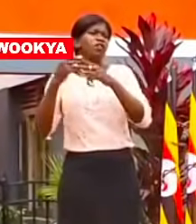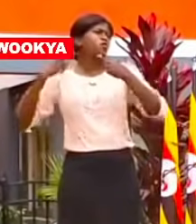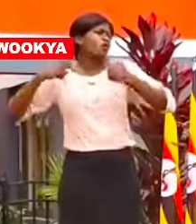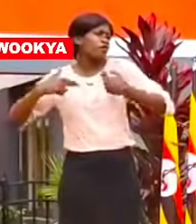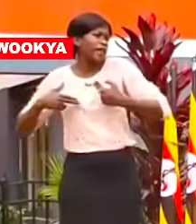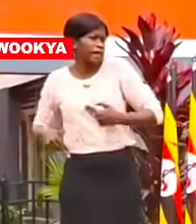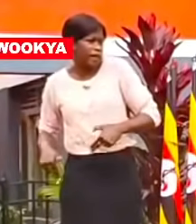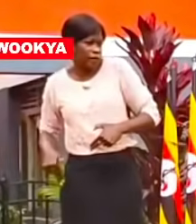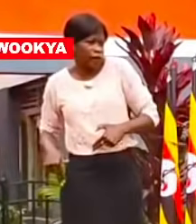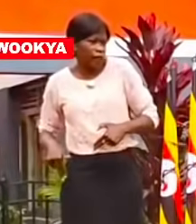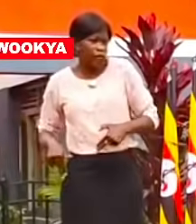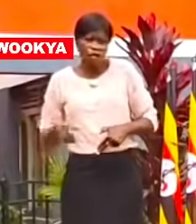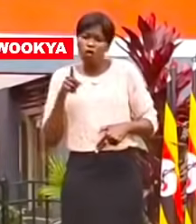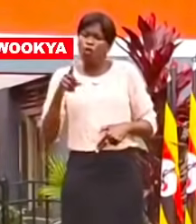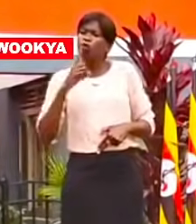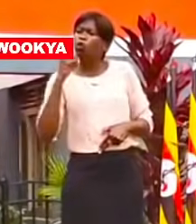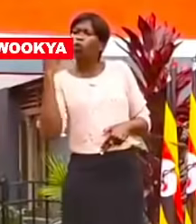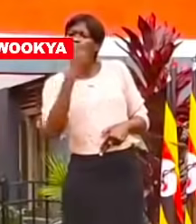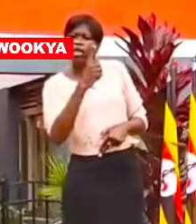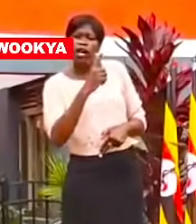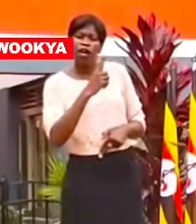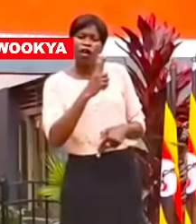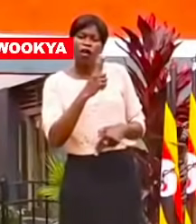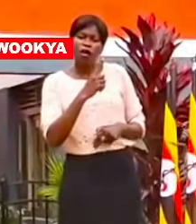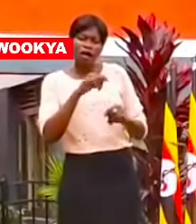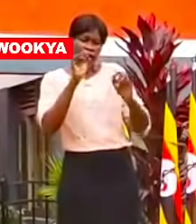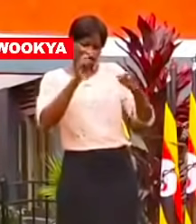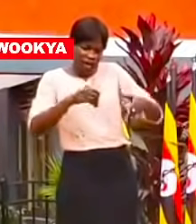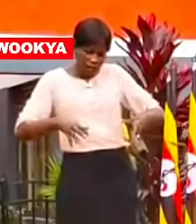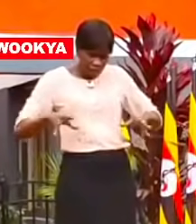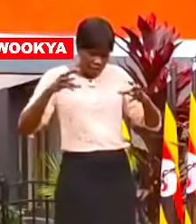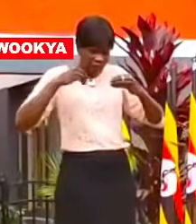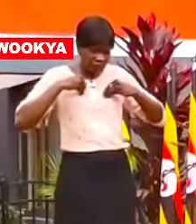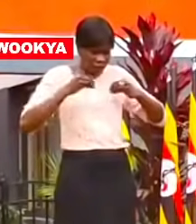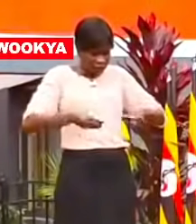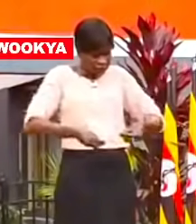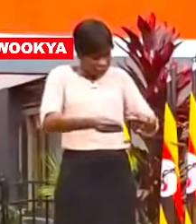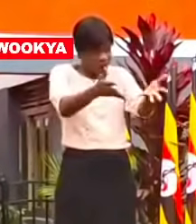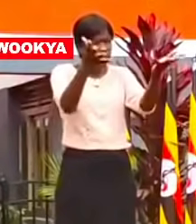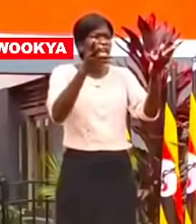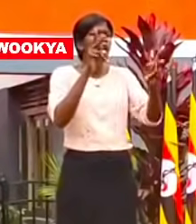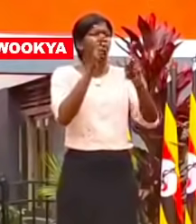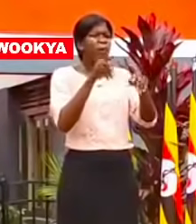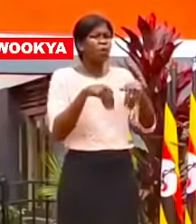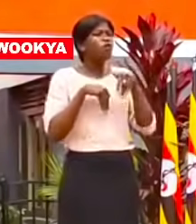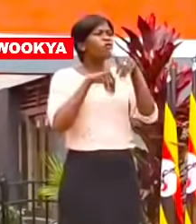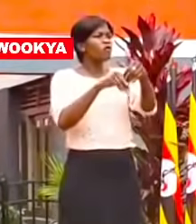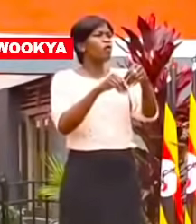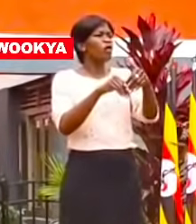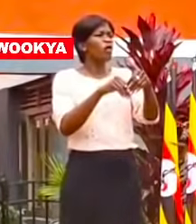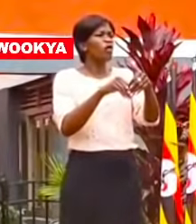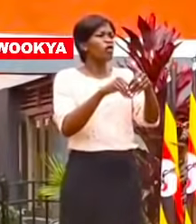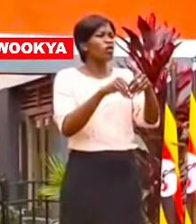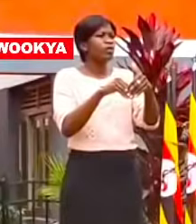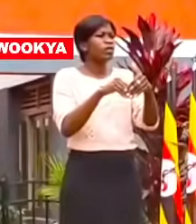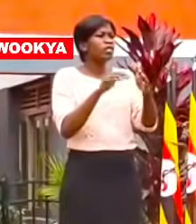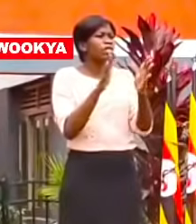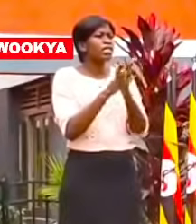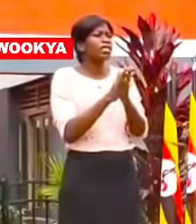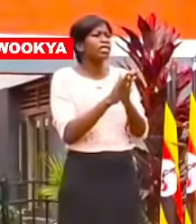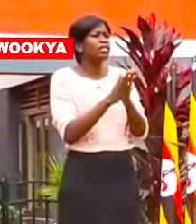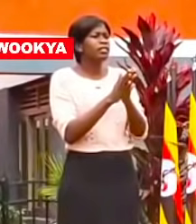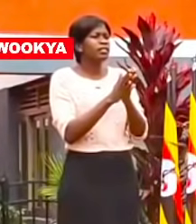bulungi ebiragiro ebyo biyisibwa bitya nga statutory instruments eventually ne babiteeka mu gazette, Uganda